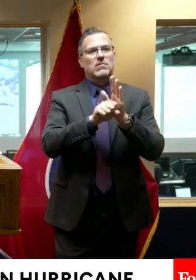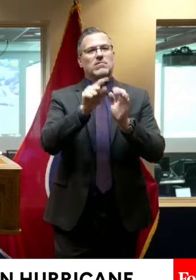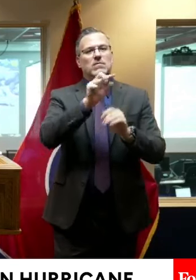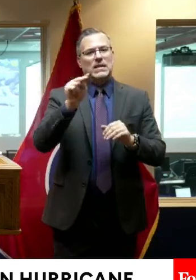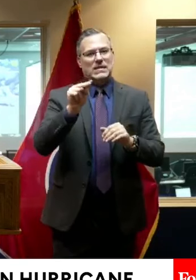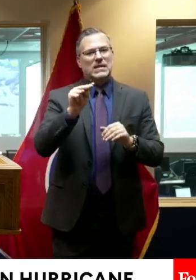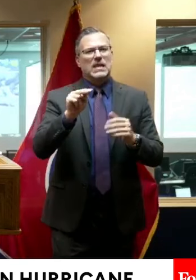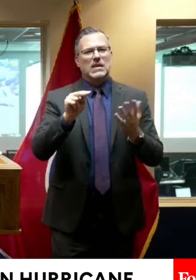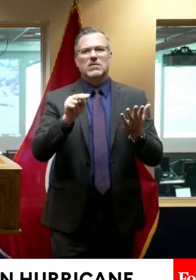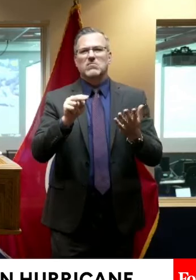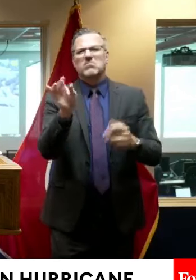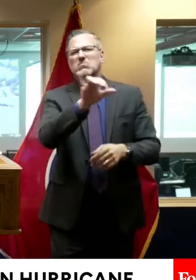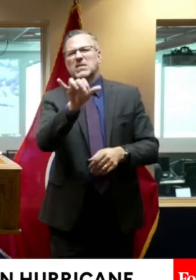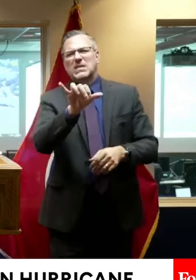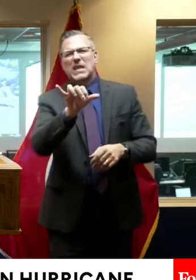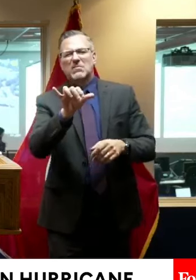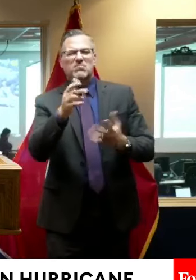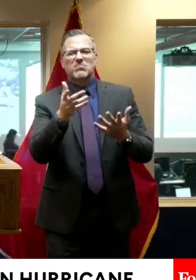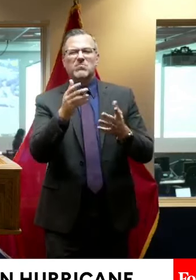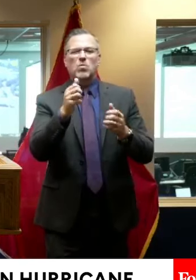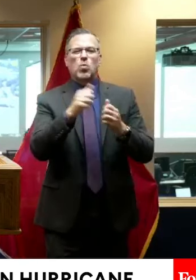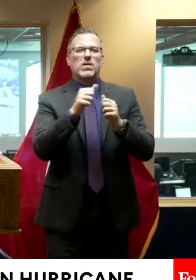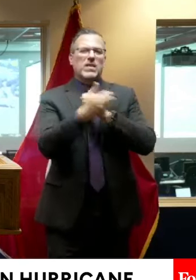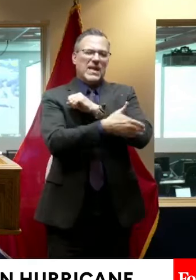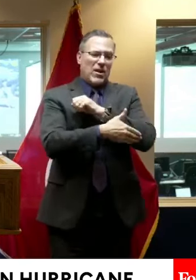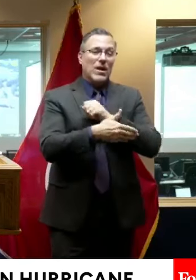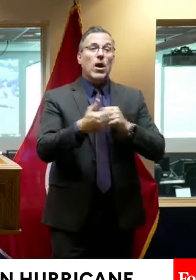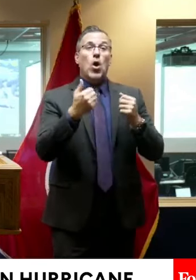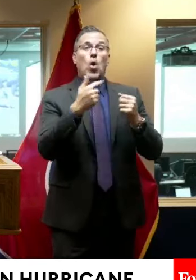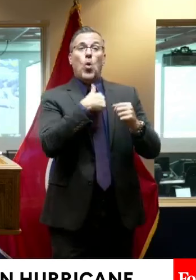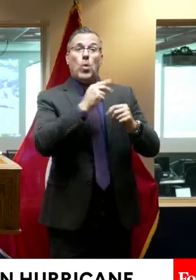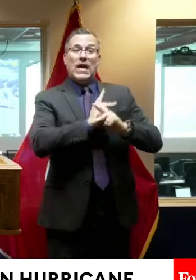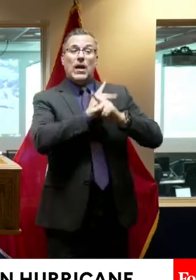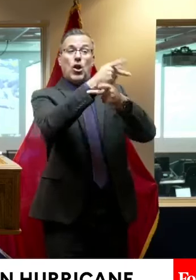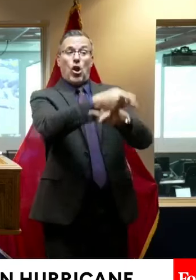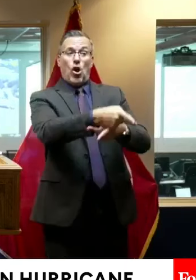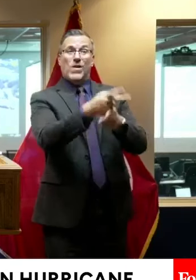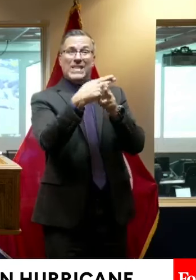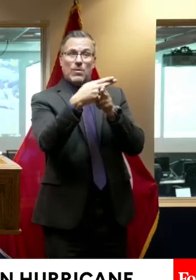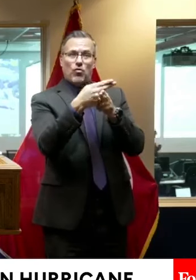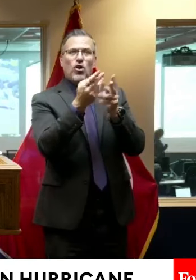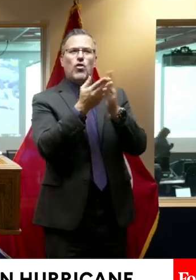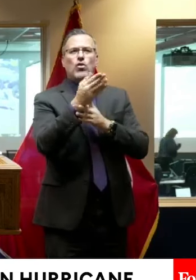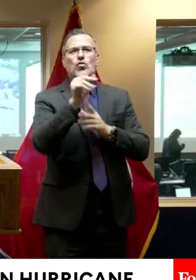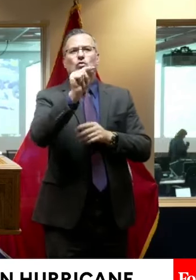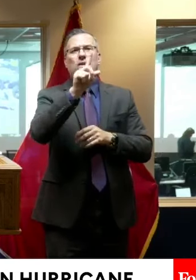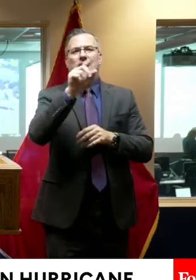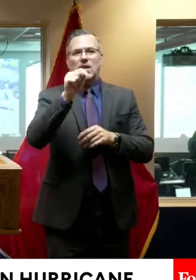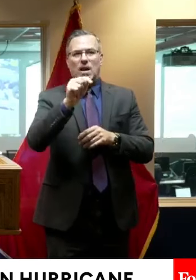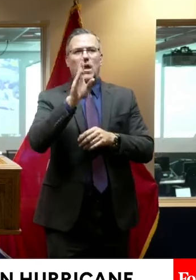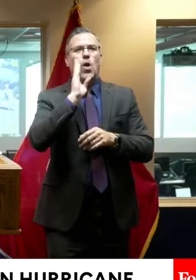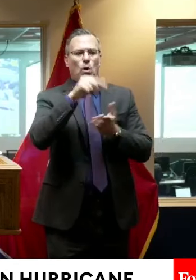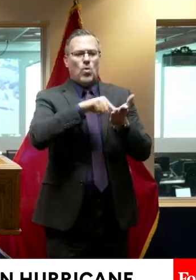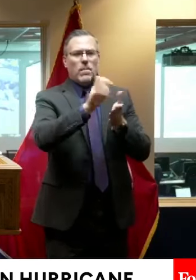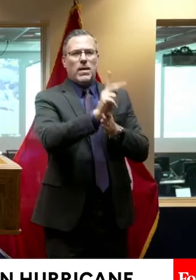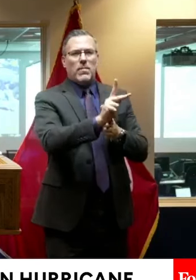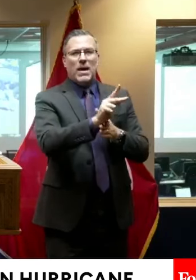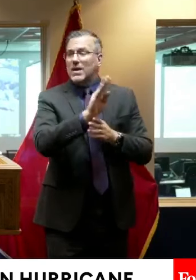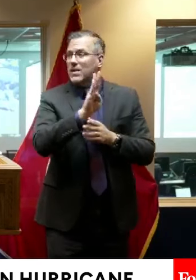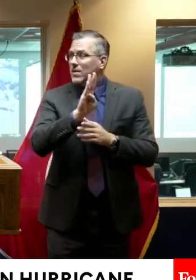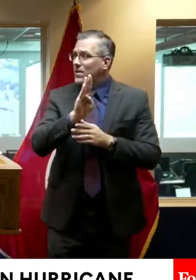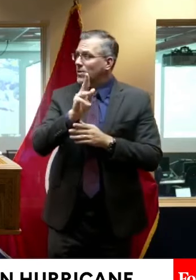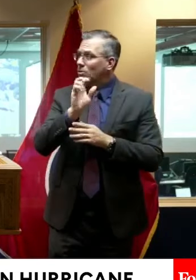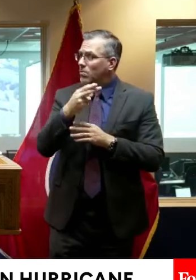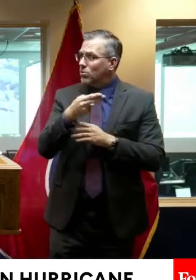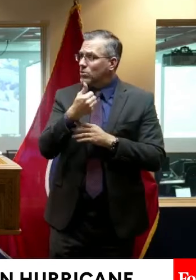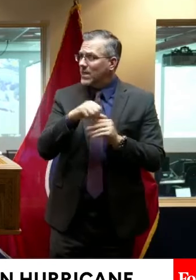the state will have the same situation the counties do right now, where we temporarily put out money, which we will through TDOT, and then reimburse for them. Bush, you have anything to add to that?